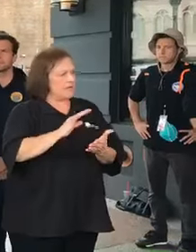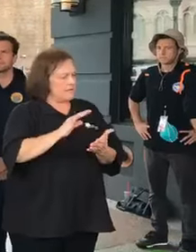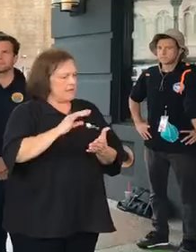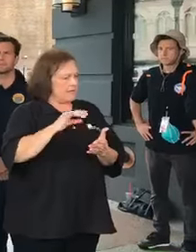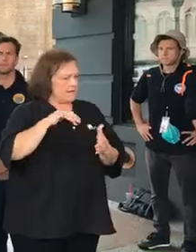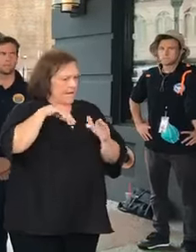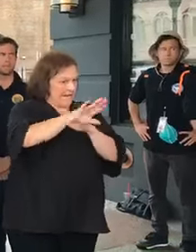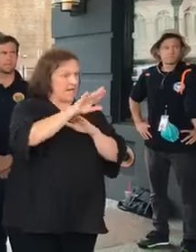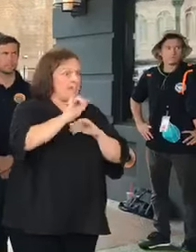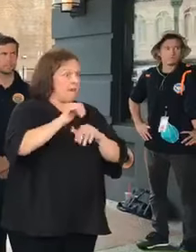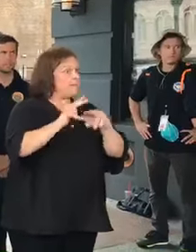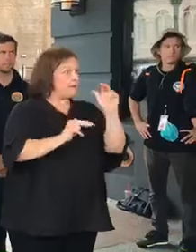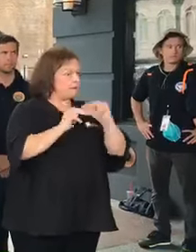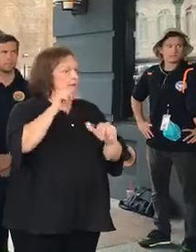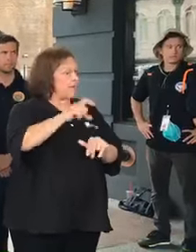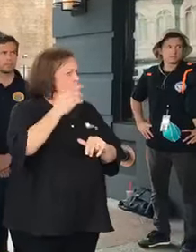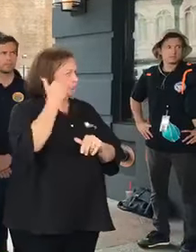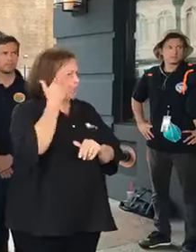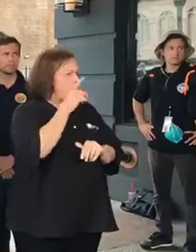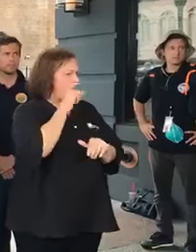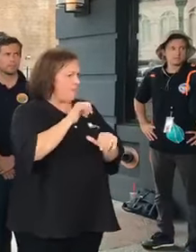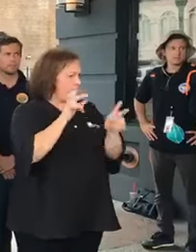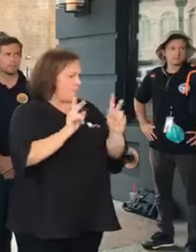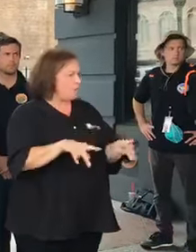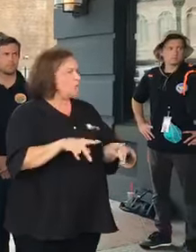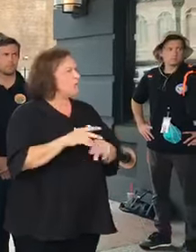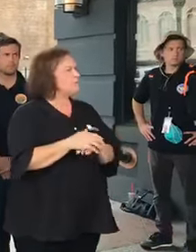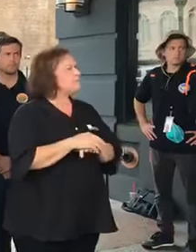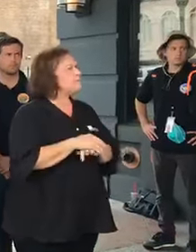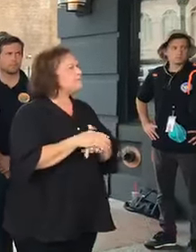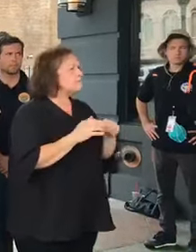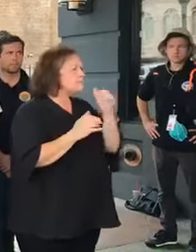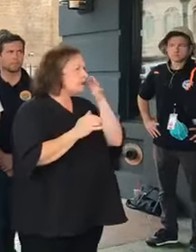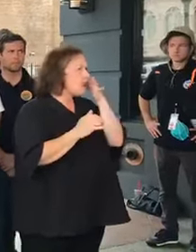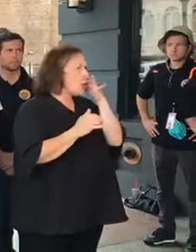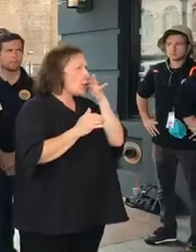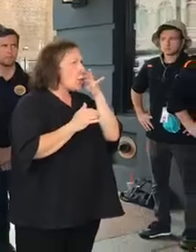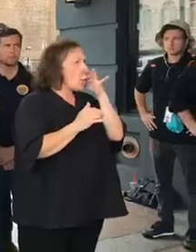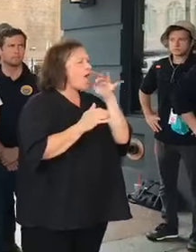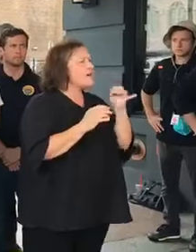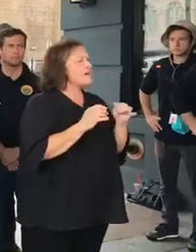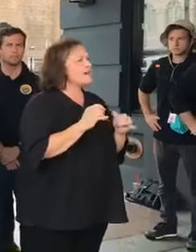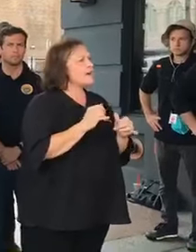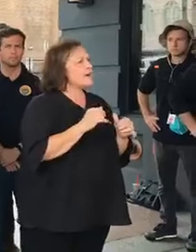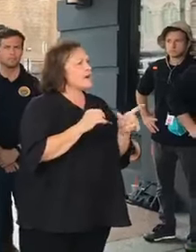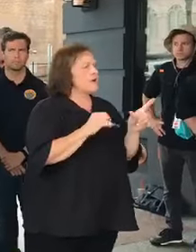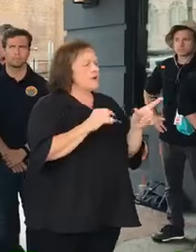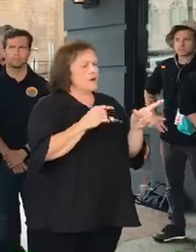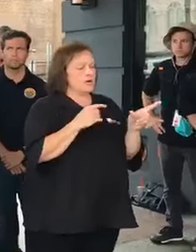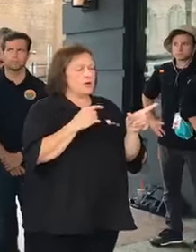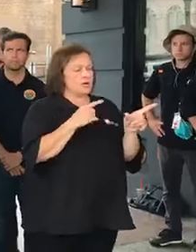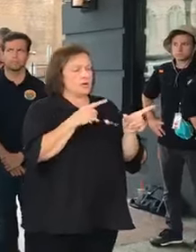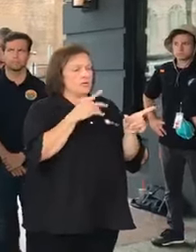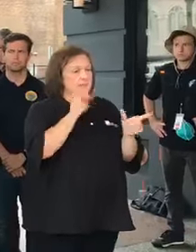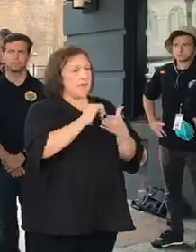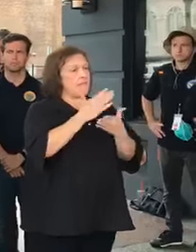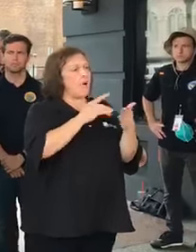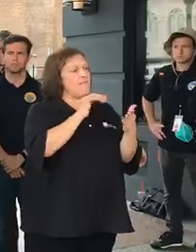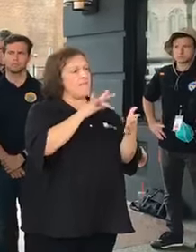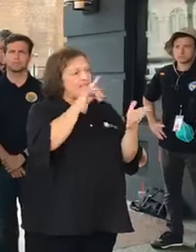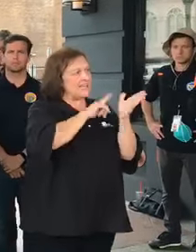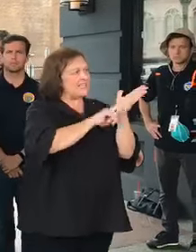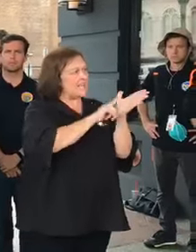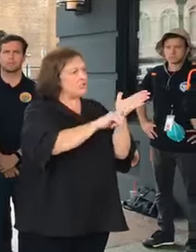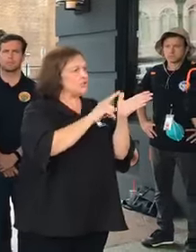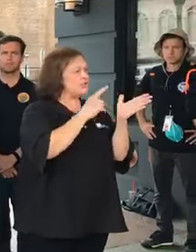zone. Do y'all know if someone was inside a crane operating it before the collapse happened? That'll be part of the